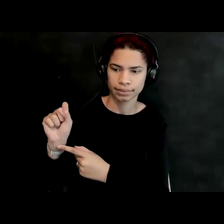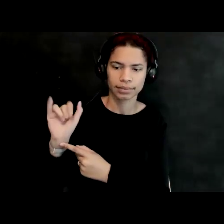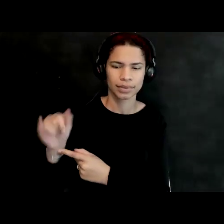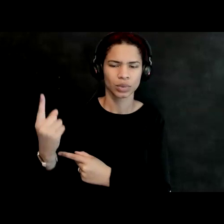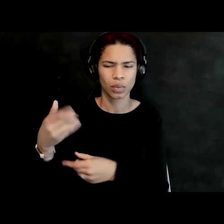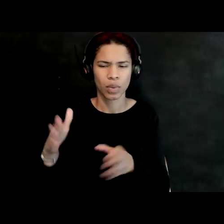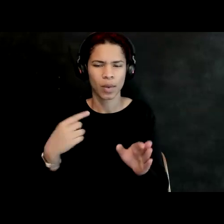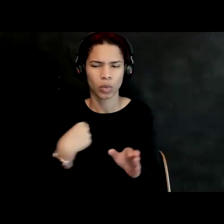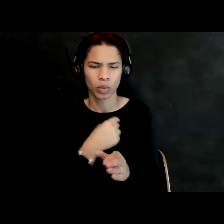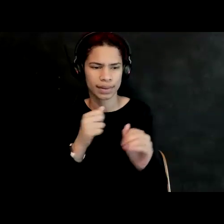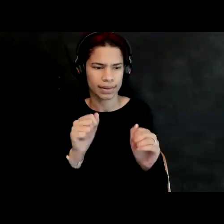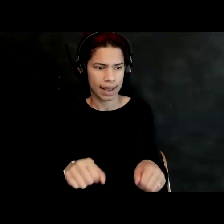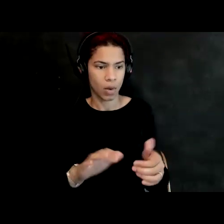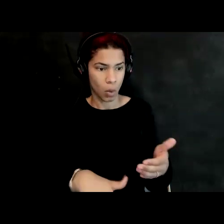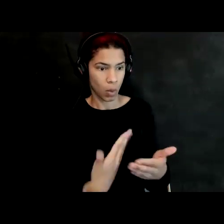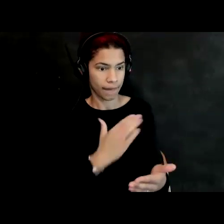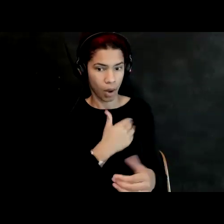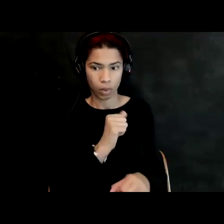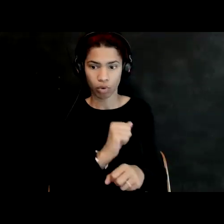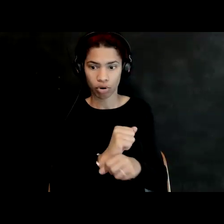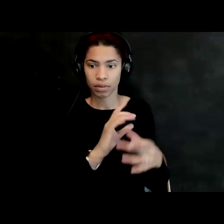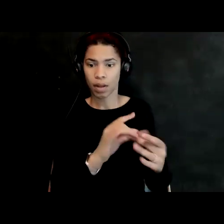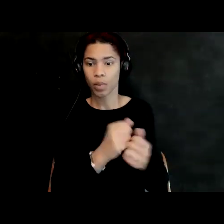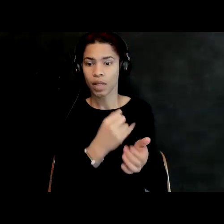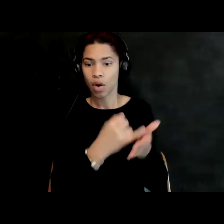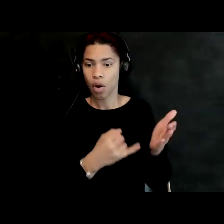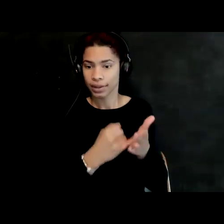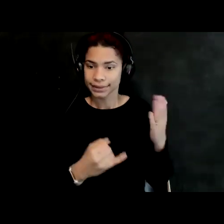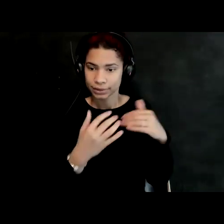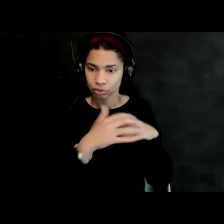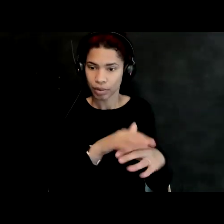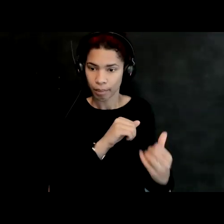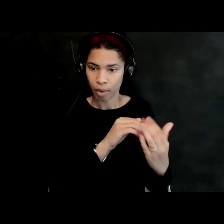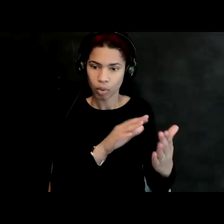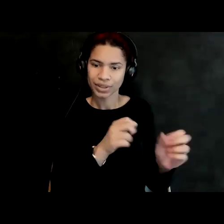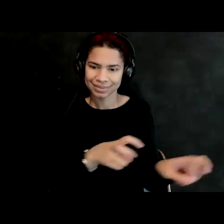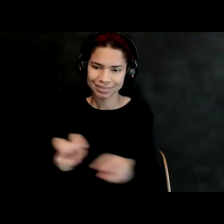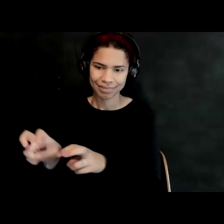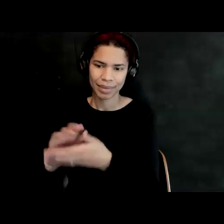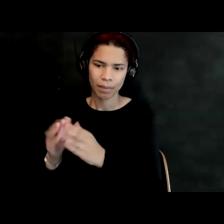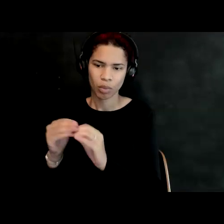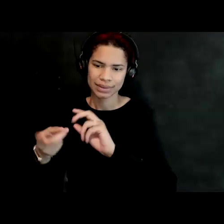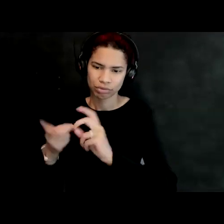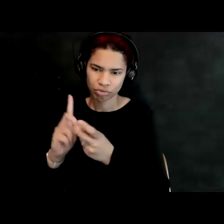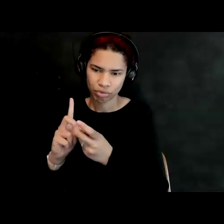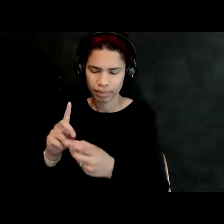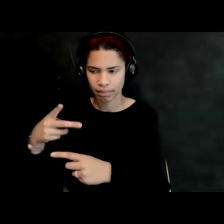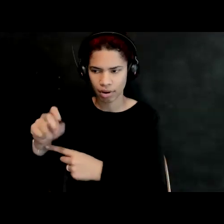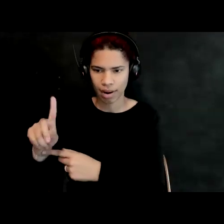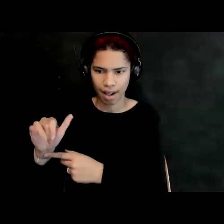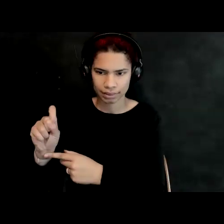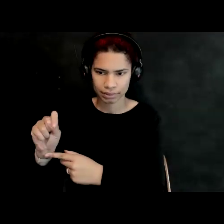digitize the work that we're doing in terms of this arts integration approach. Another thing, like I said earlier, is talking about the costume design.